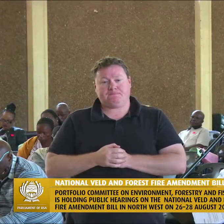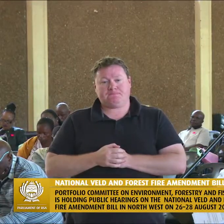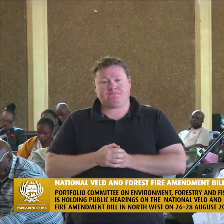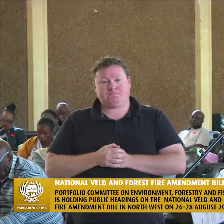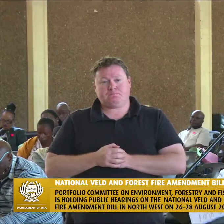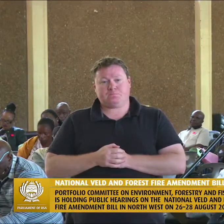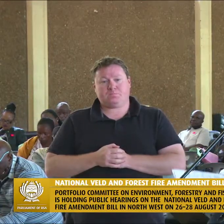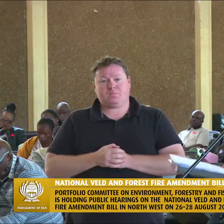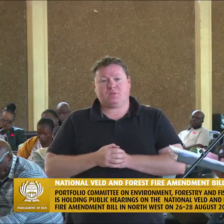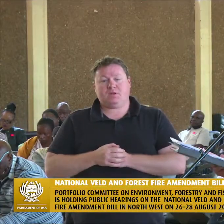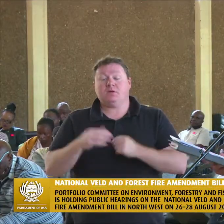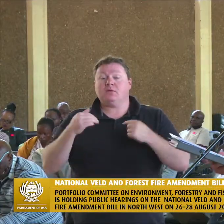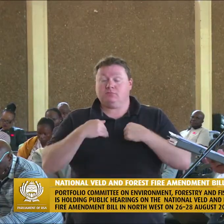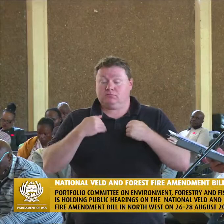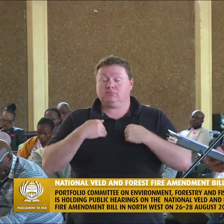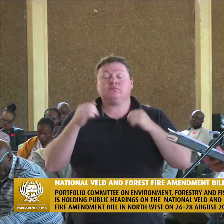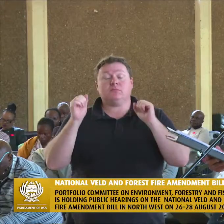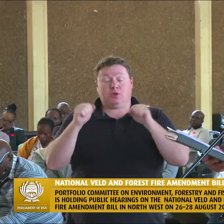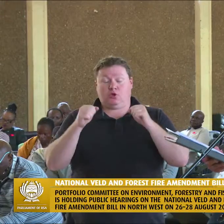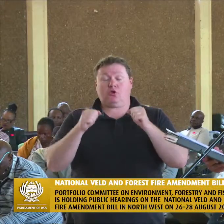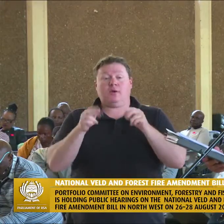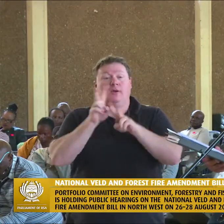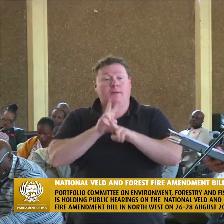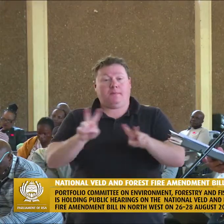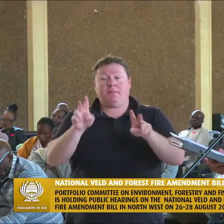i totally agree with peace officers